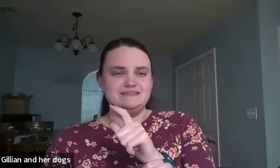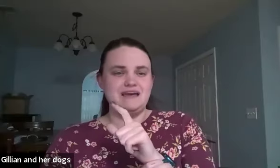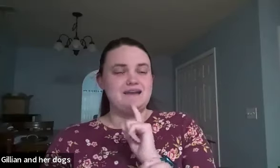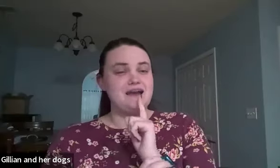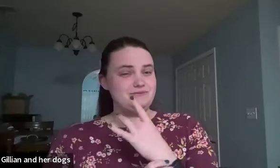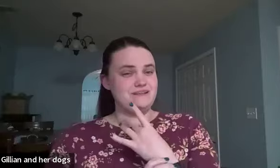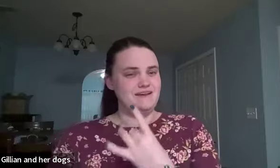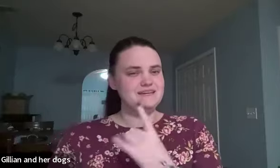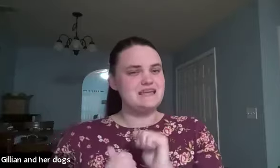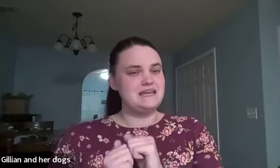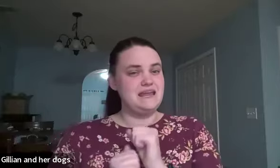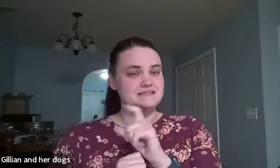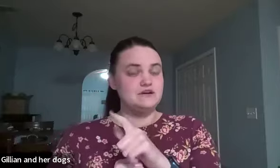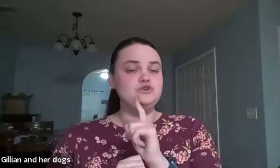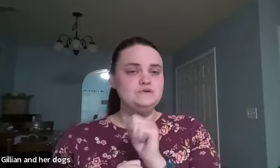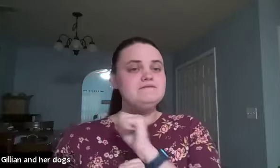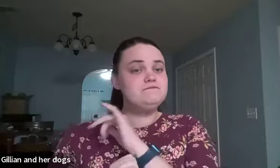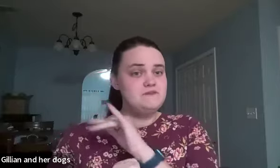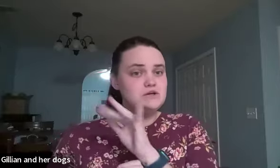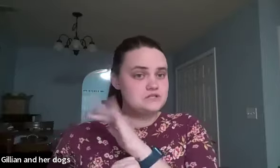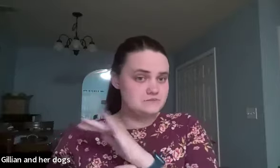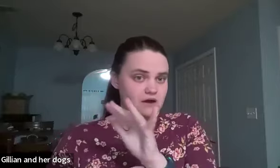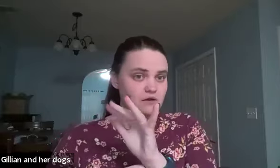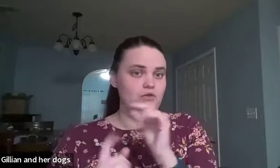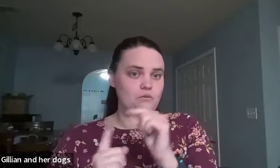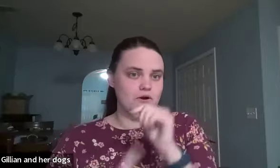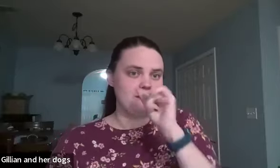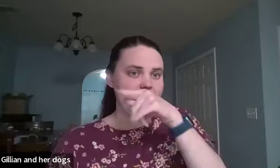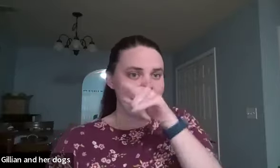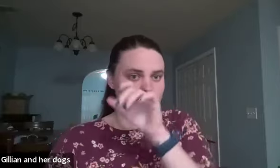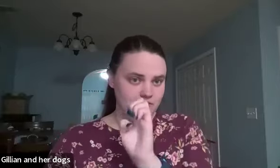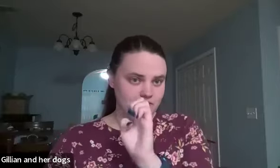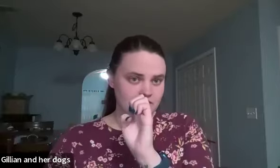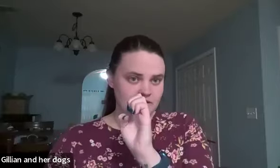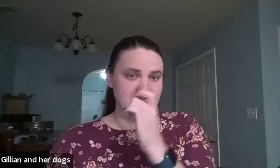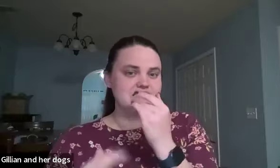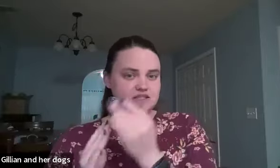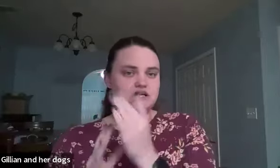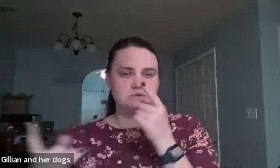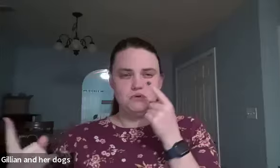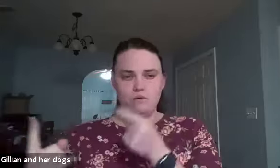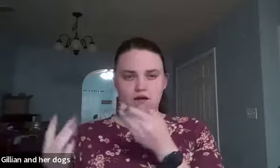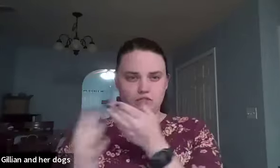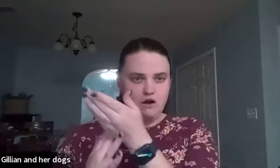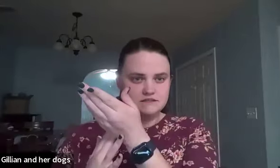is, I kind of really like it, is that in ASL, you can finger spell the word apple and still get your point